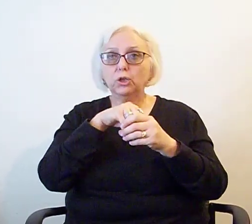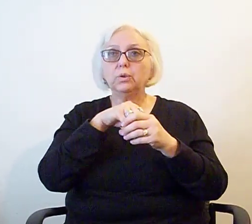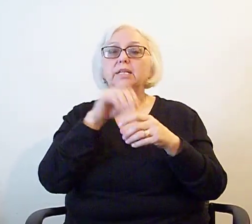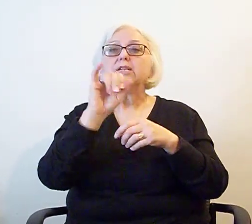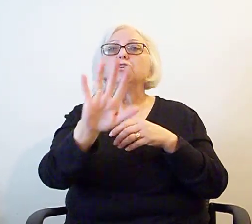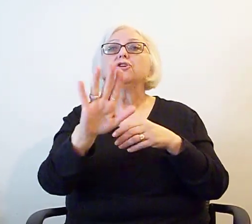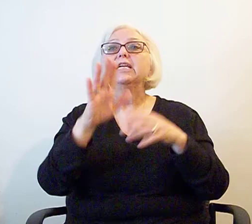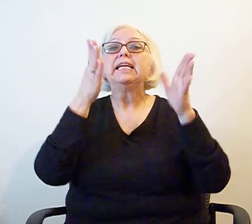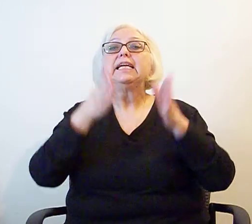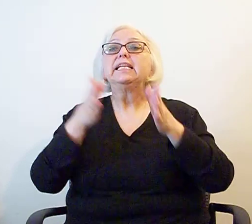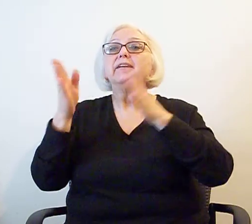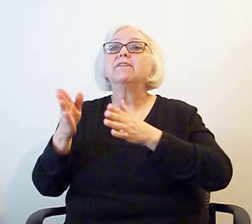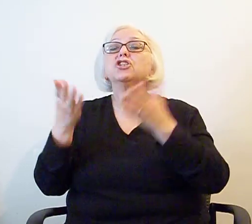Individual Service Plan.